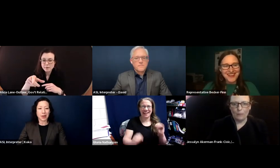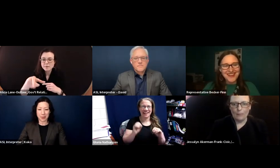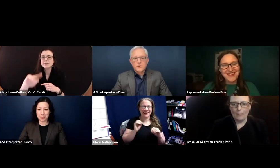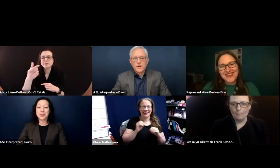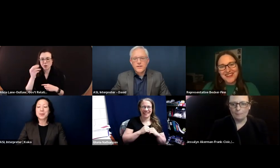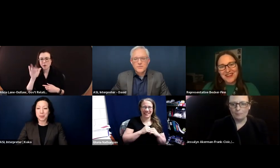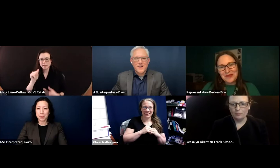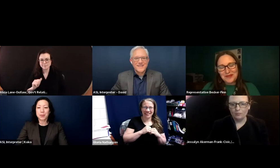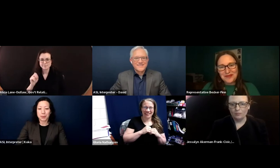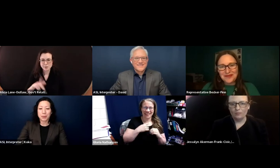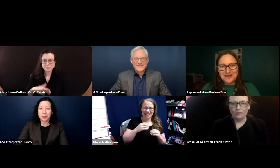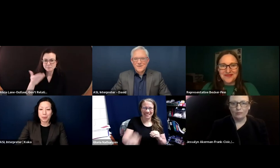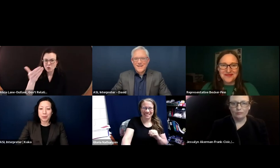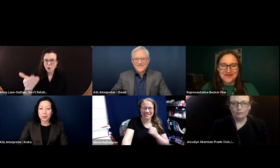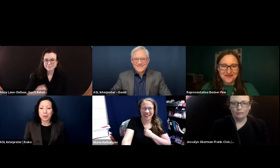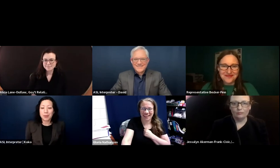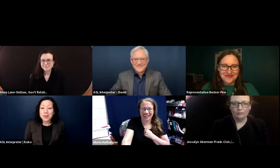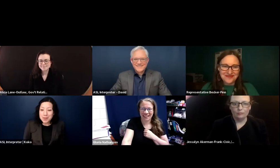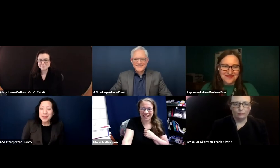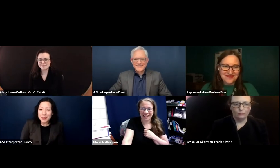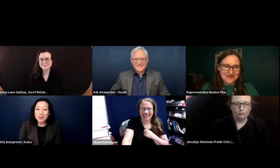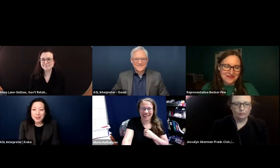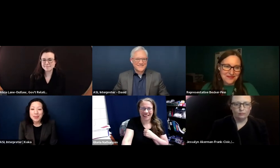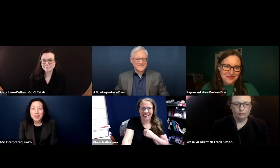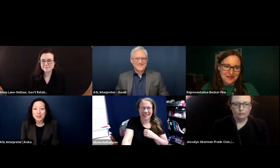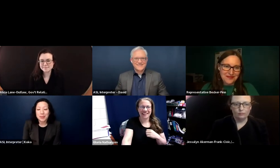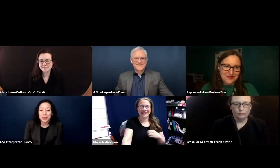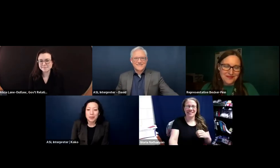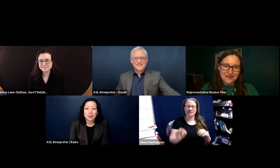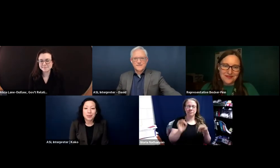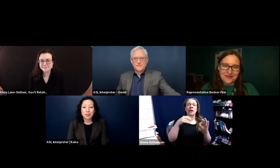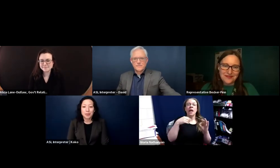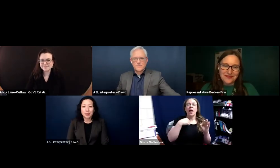Okay, Gloria, you're spotlit. Go ahead.